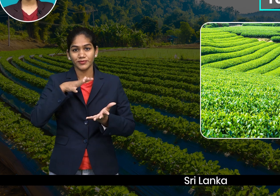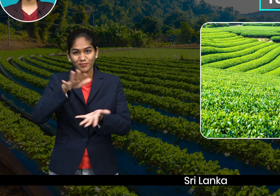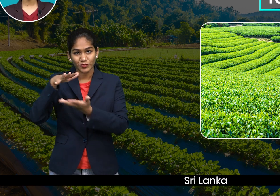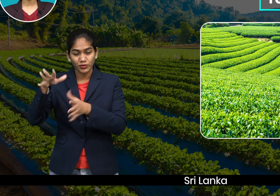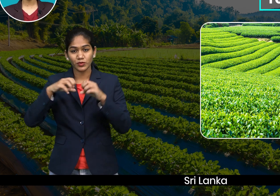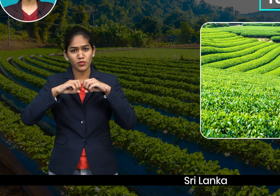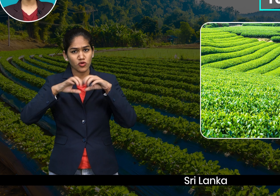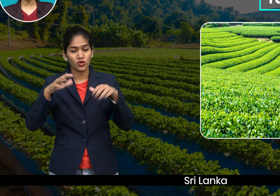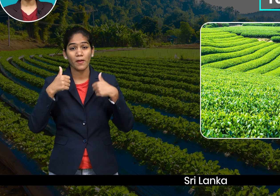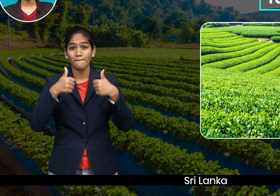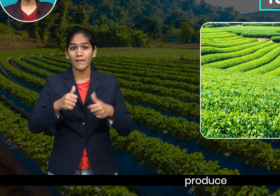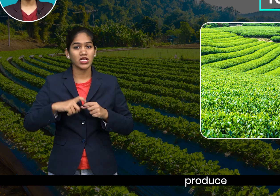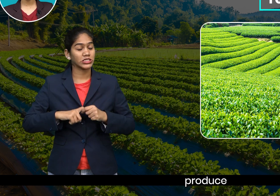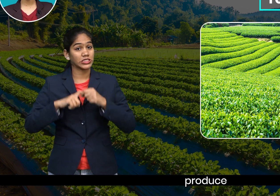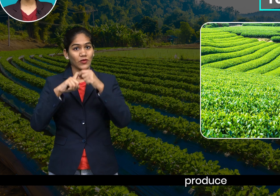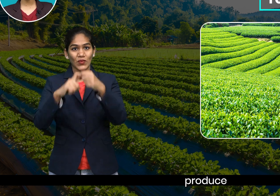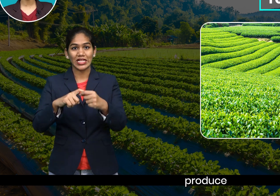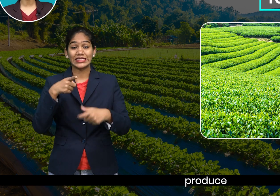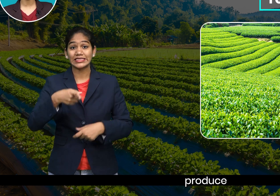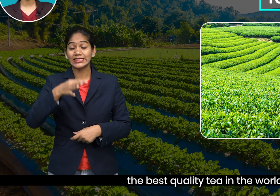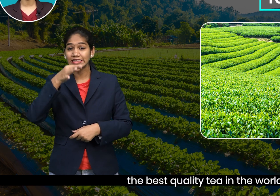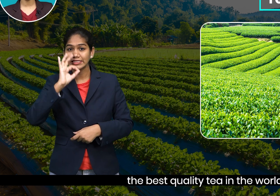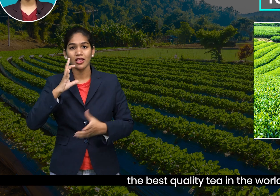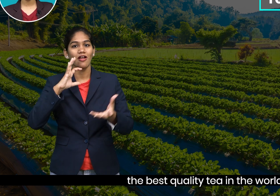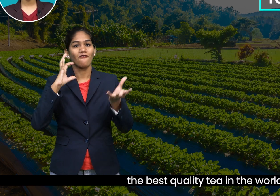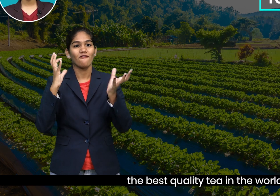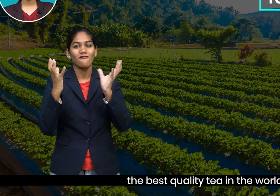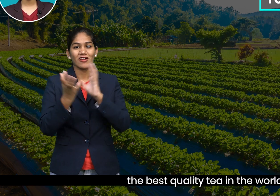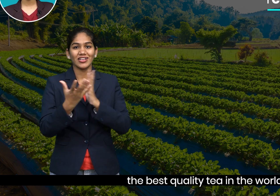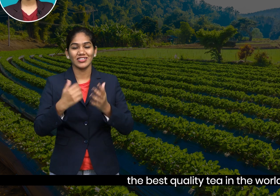produce the best quality tea in the world.